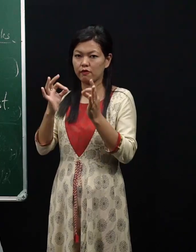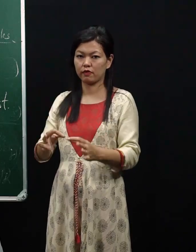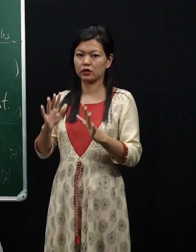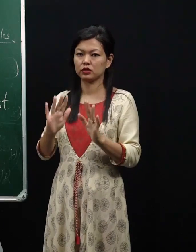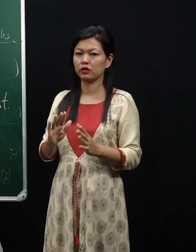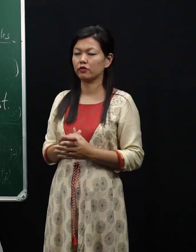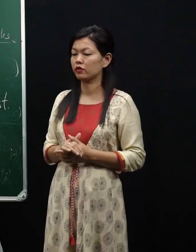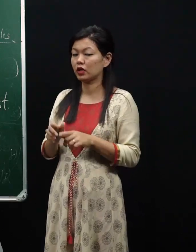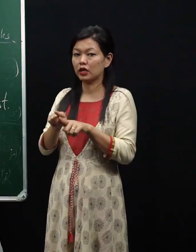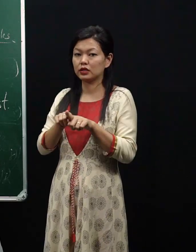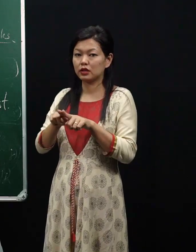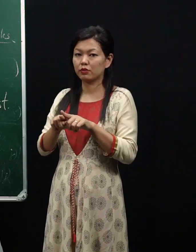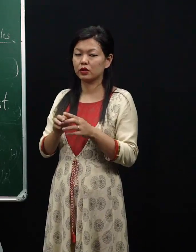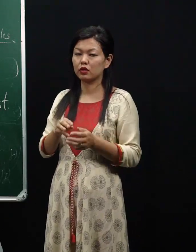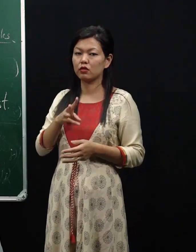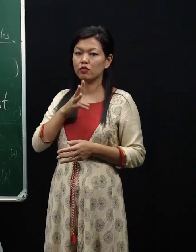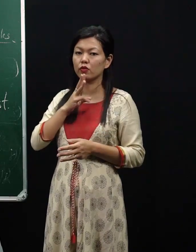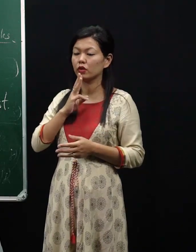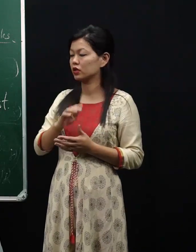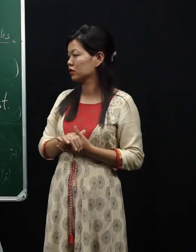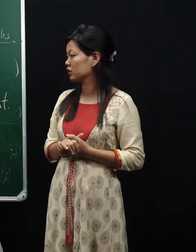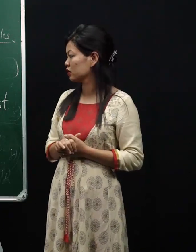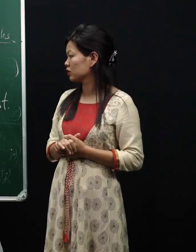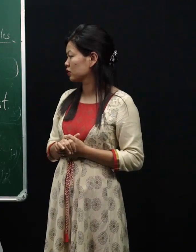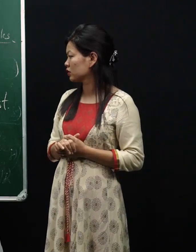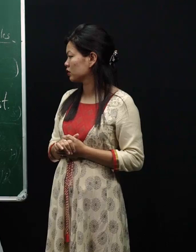example. Okay, say now water, okay?